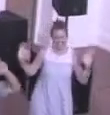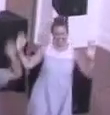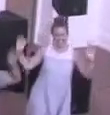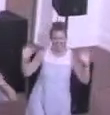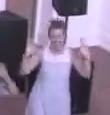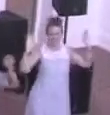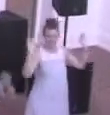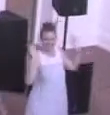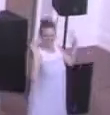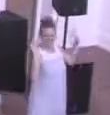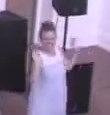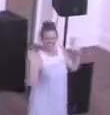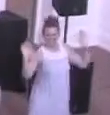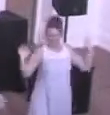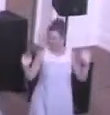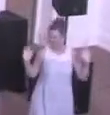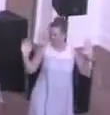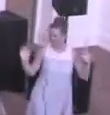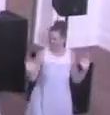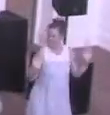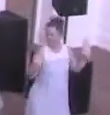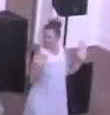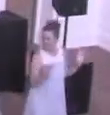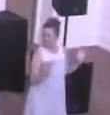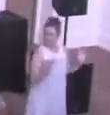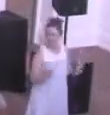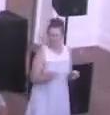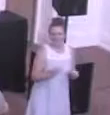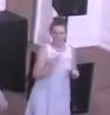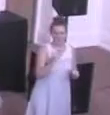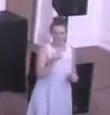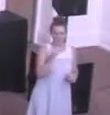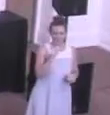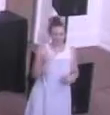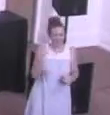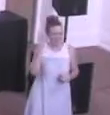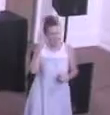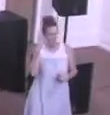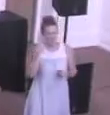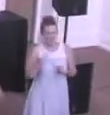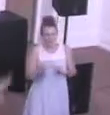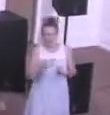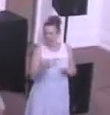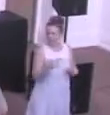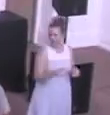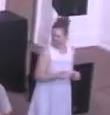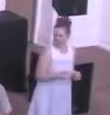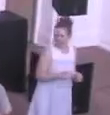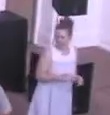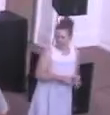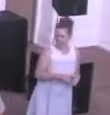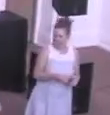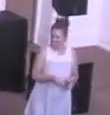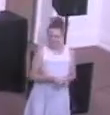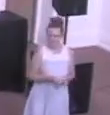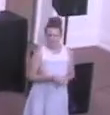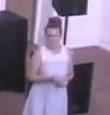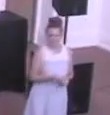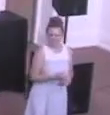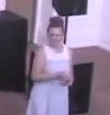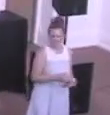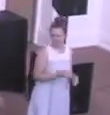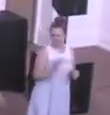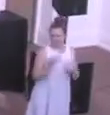All right, okay, let's go. Do not merely listen to the word and